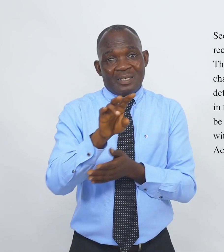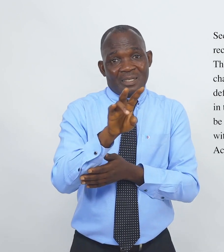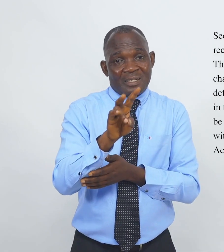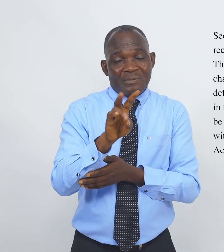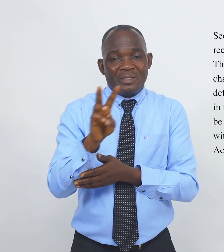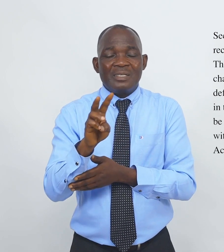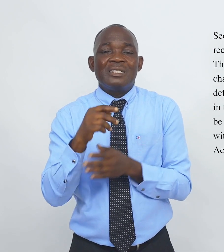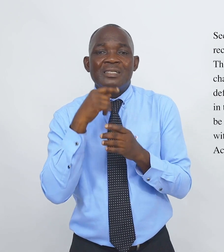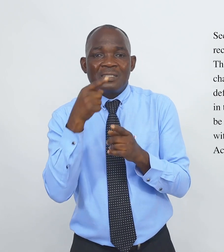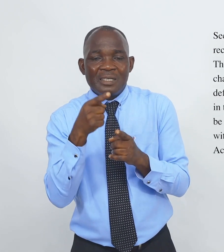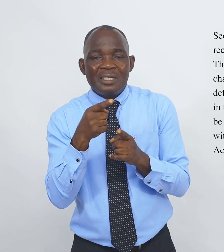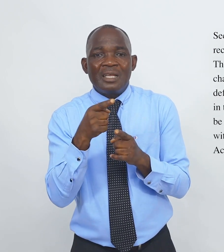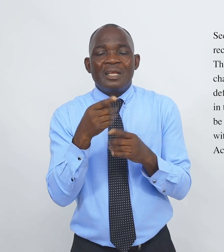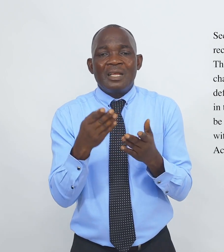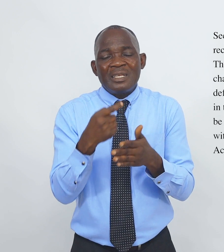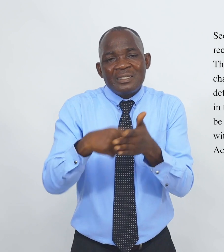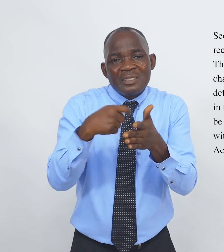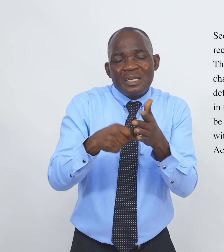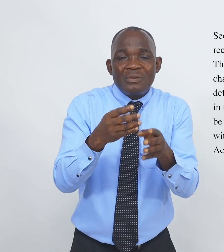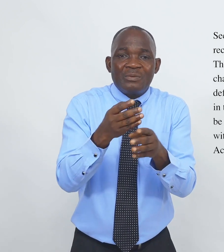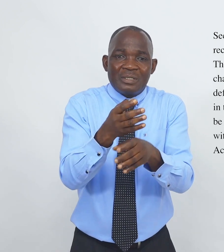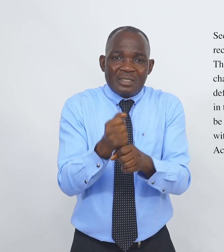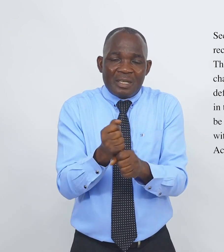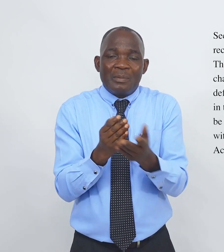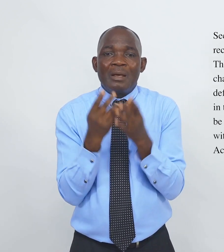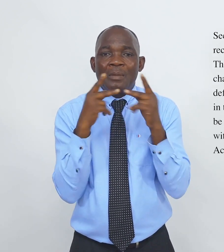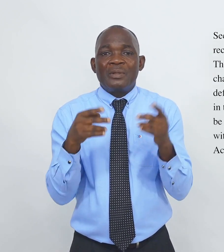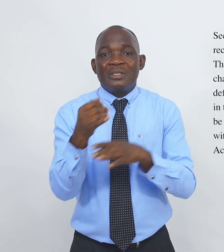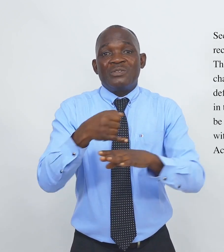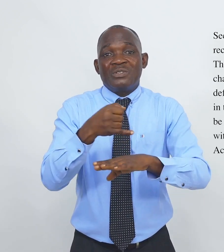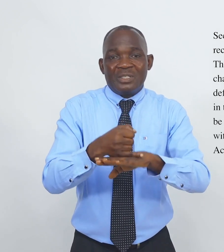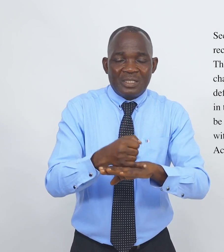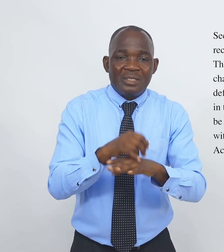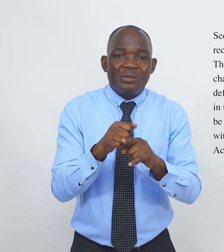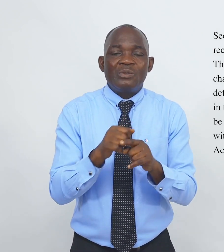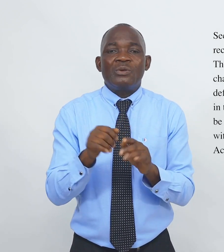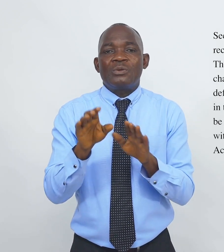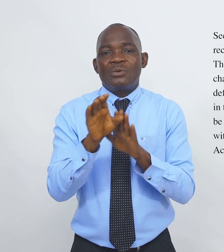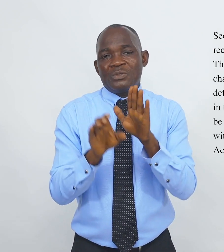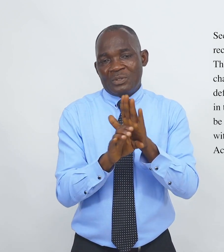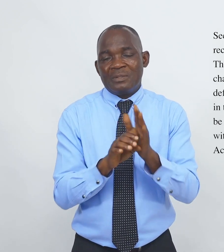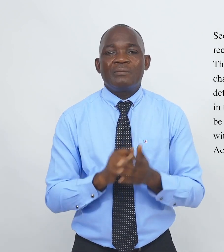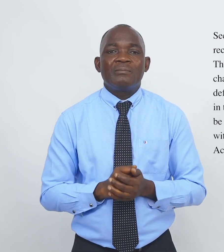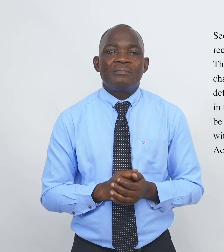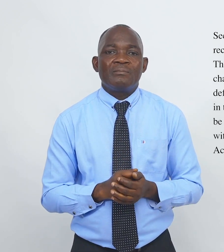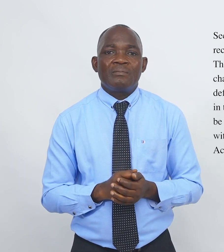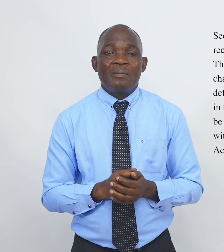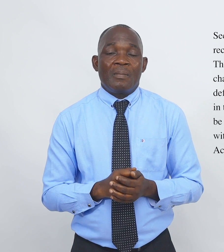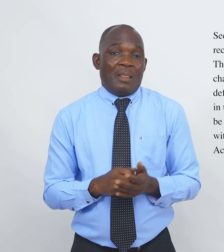76 subjects the retention of charges received by a public institution to the Constitution. Thus,